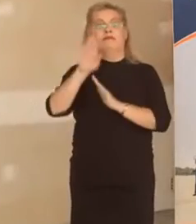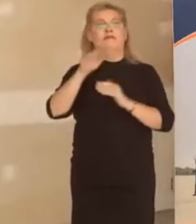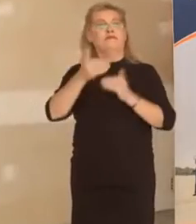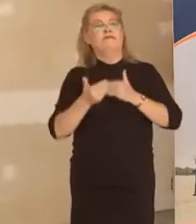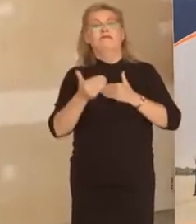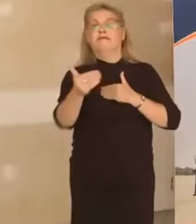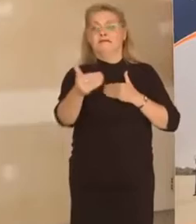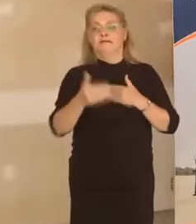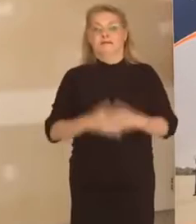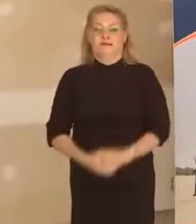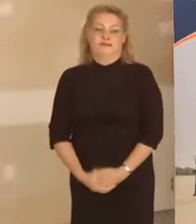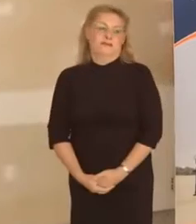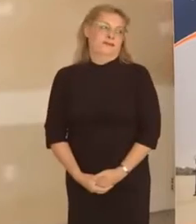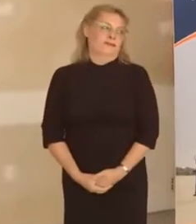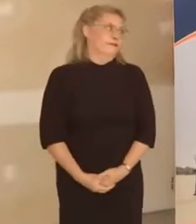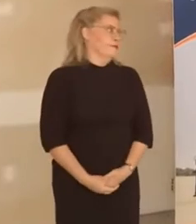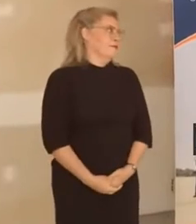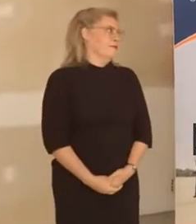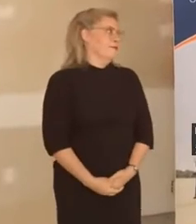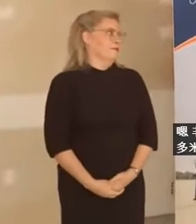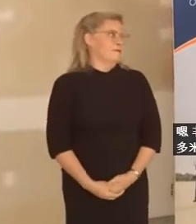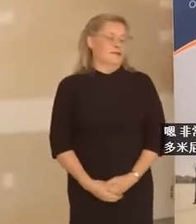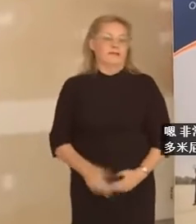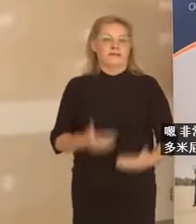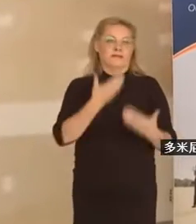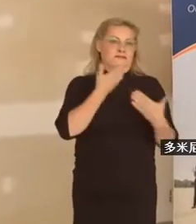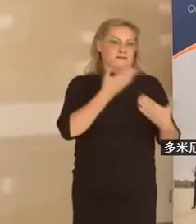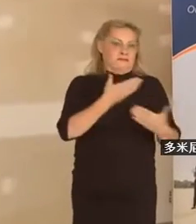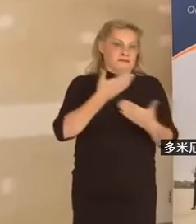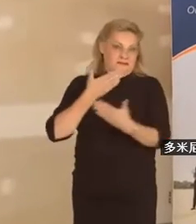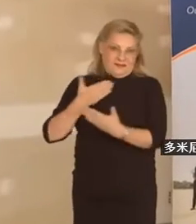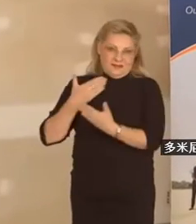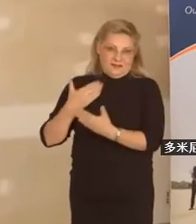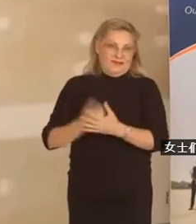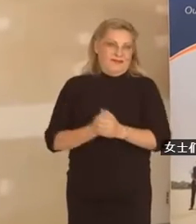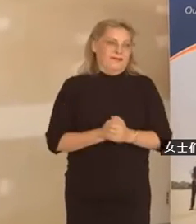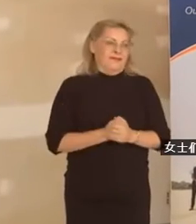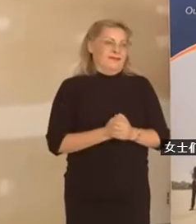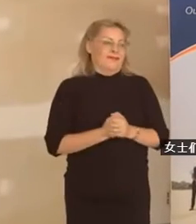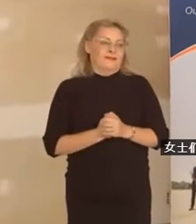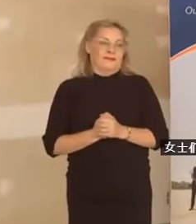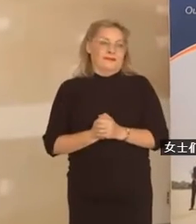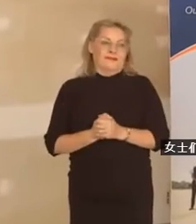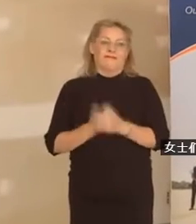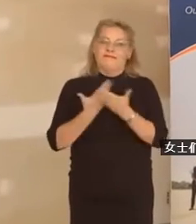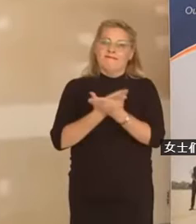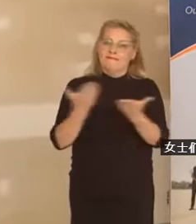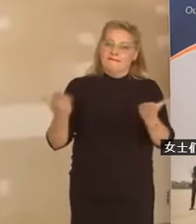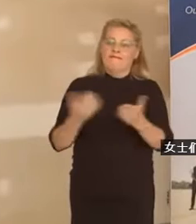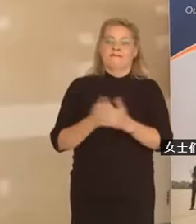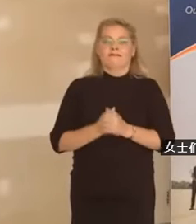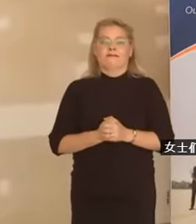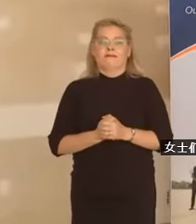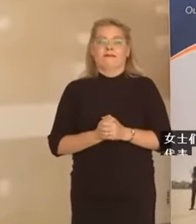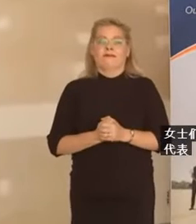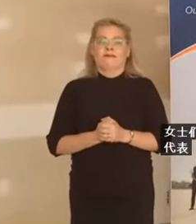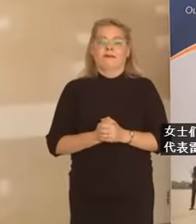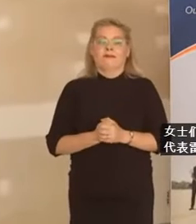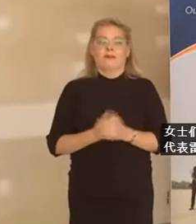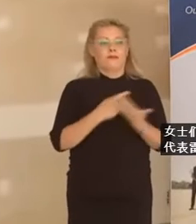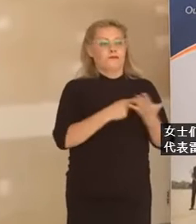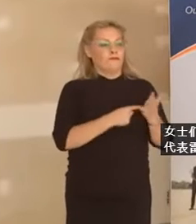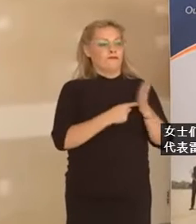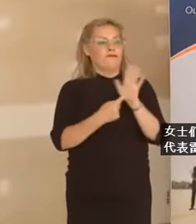Well, thank you very much indeed, Premier Dominic Perrottet and Minister Stuart Ayres. Ladies and gentlemen, well, on behalf